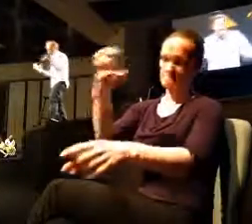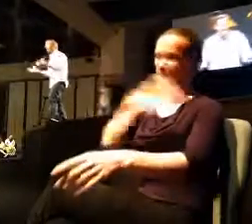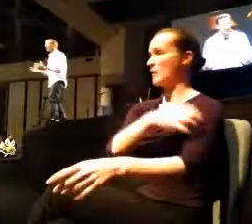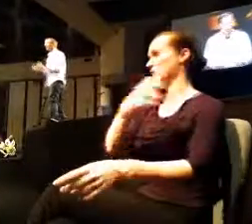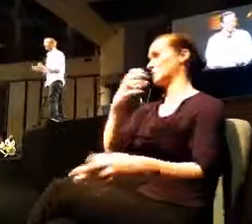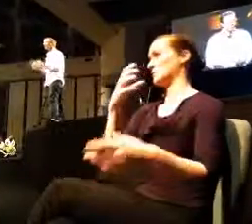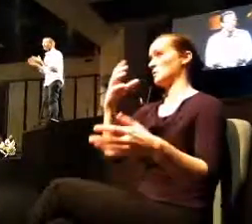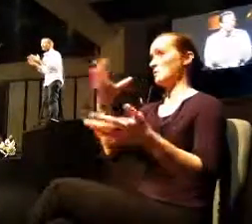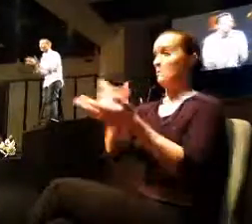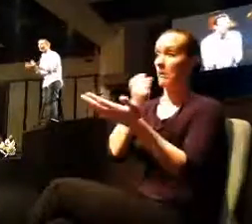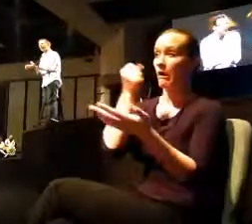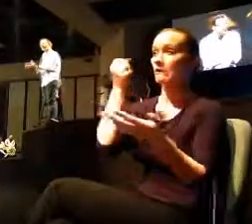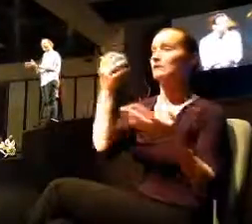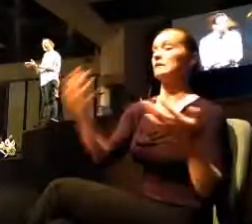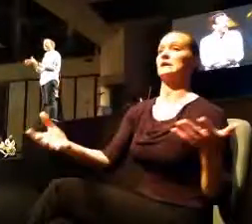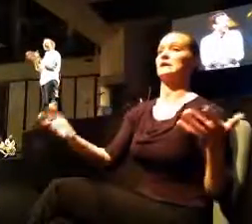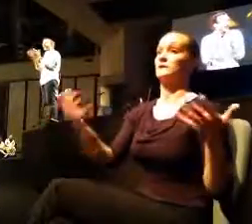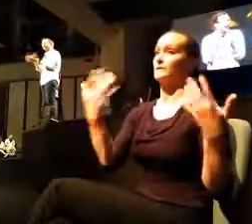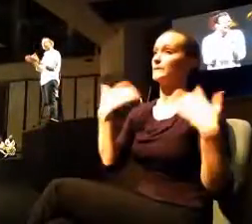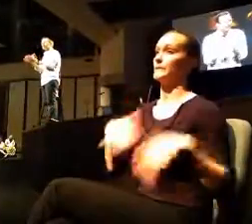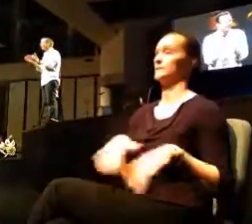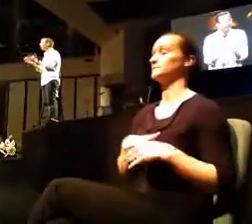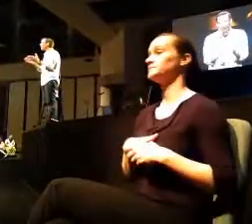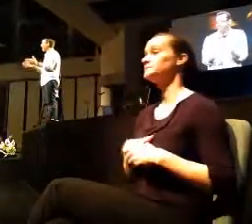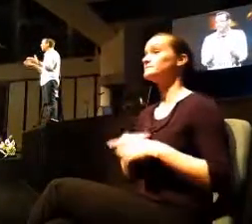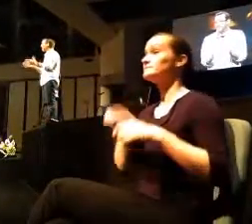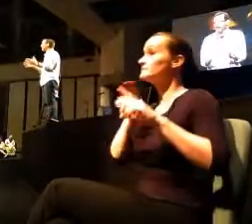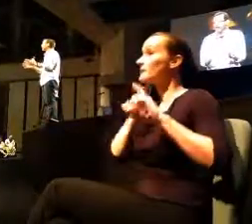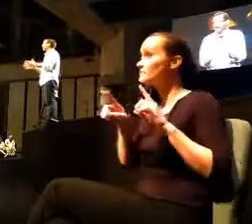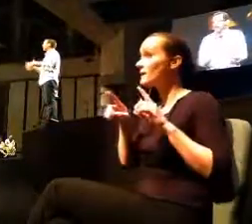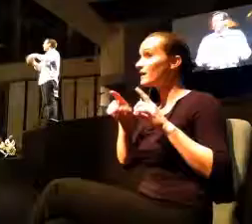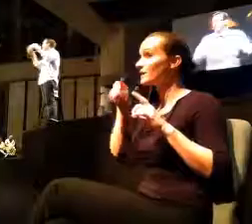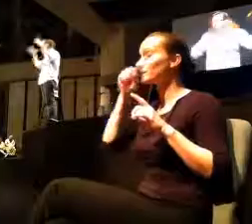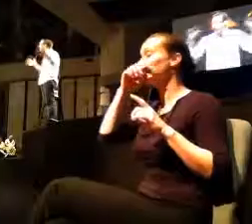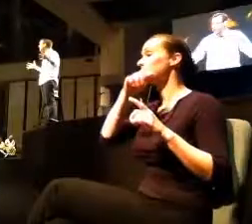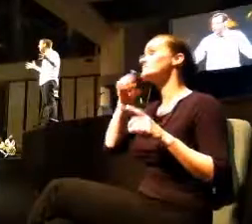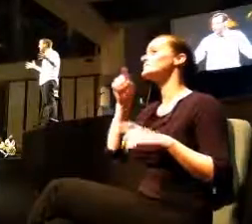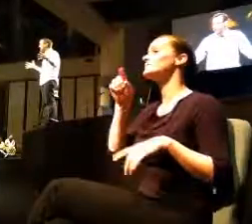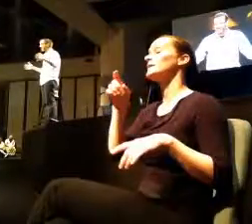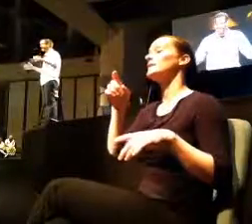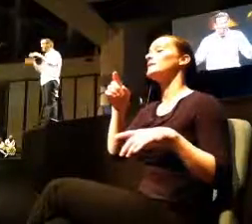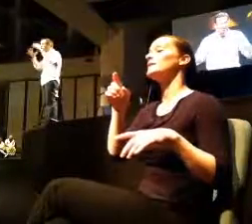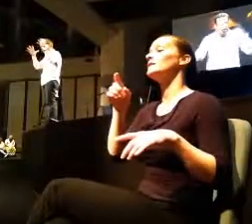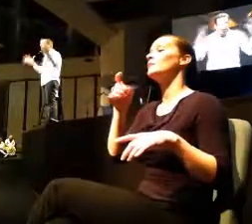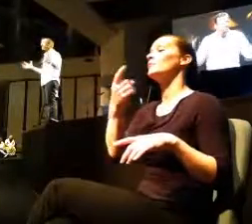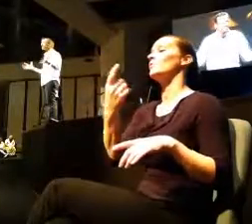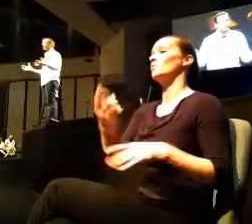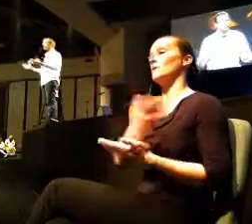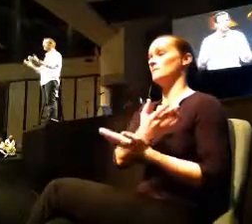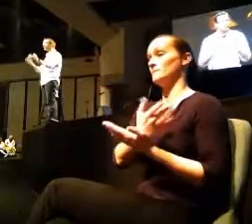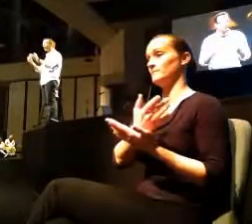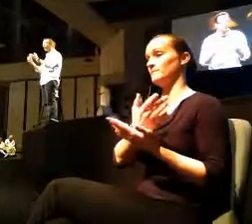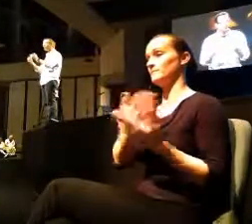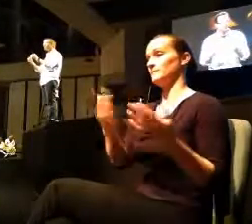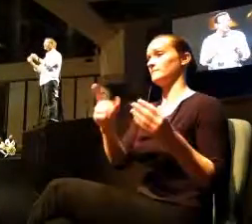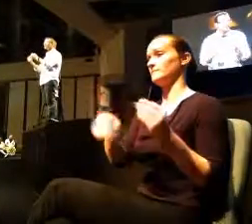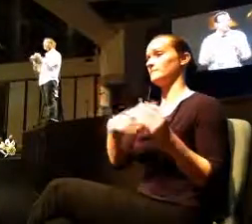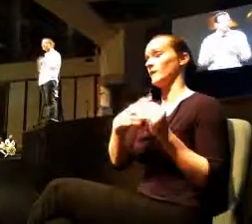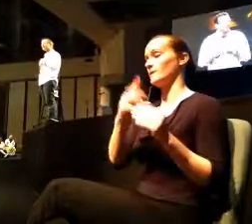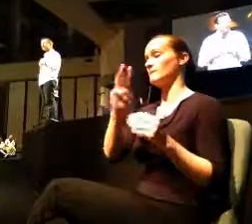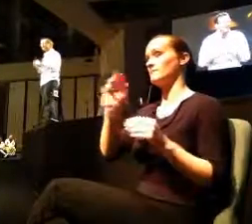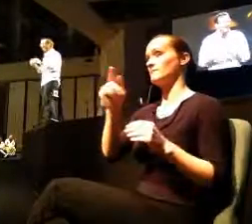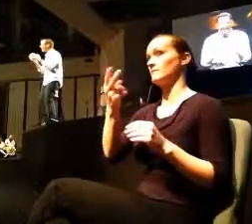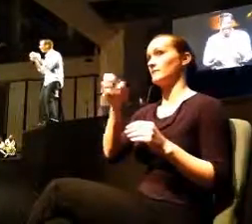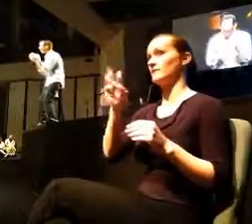had a lot going for him. But you know what? There had to be a part of Matthew that in all of his success and all of his wealth, there was a part of him that